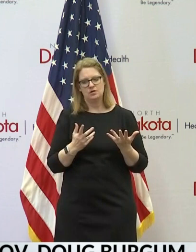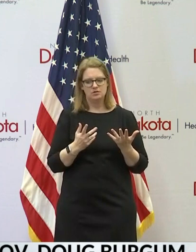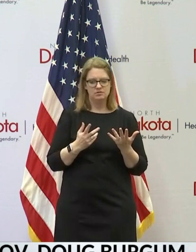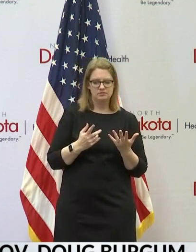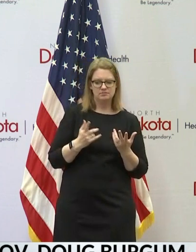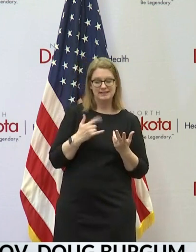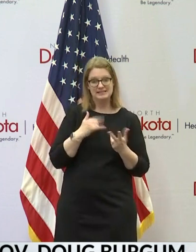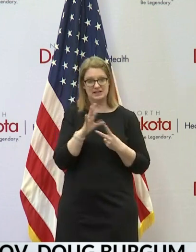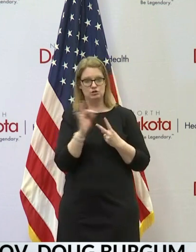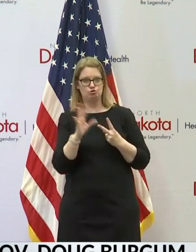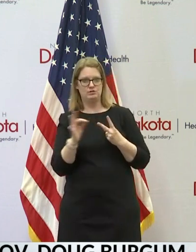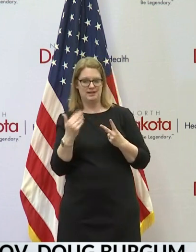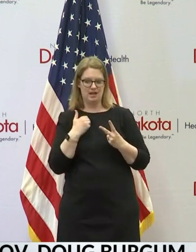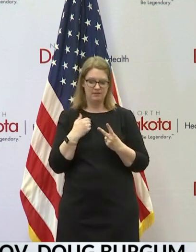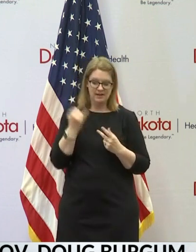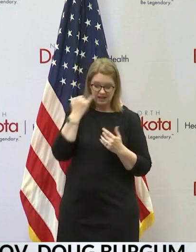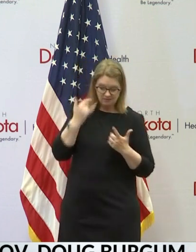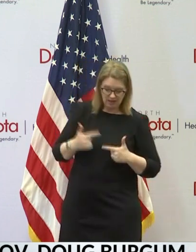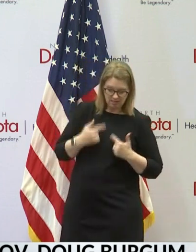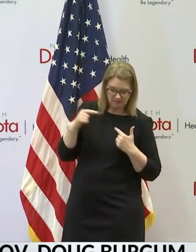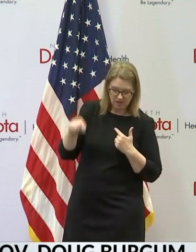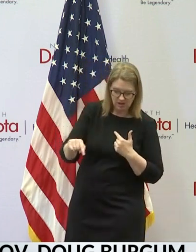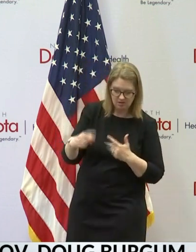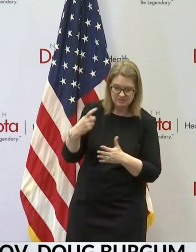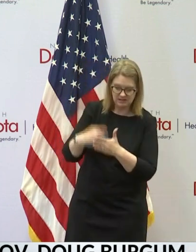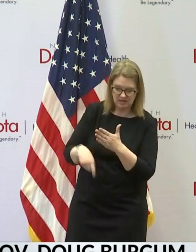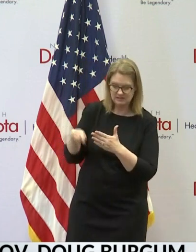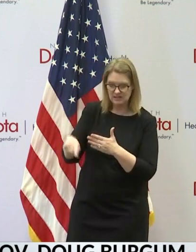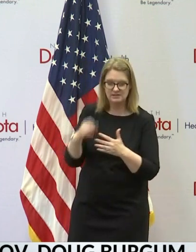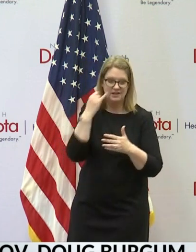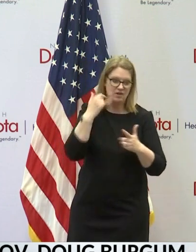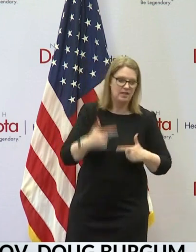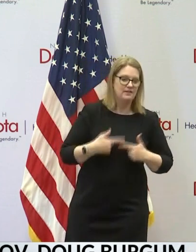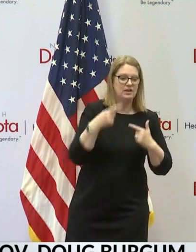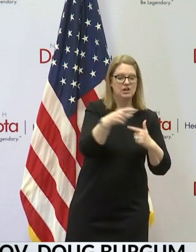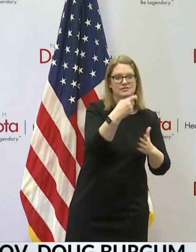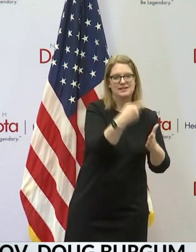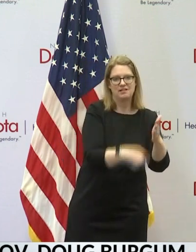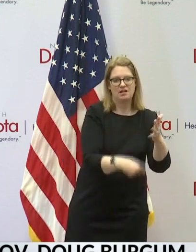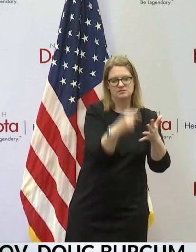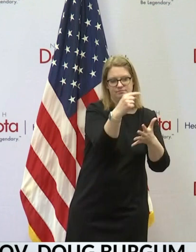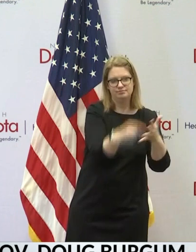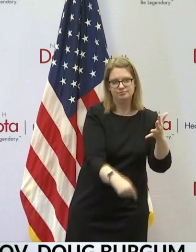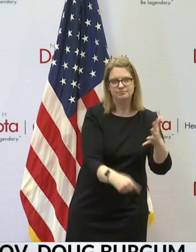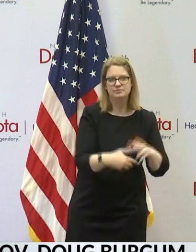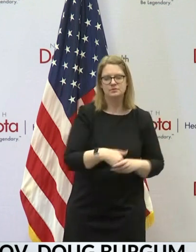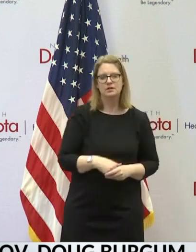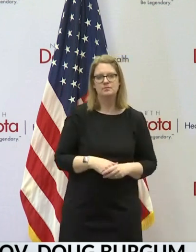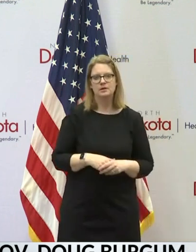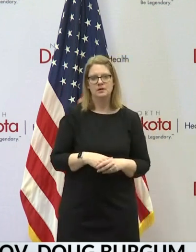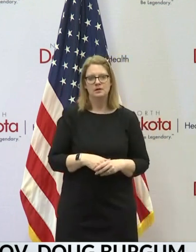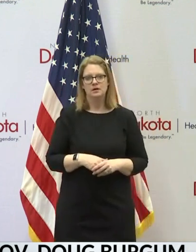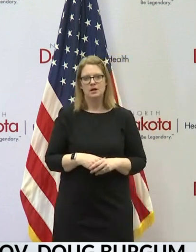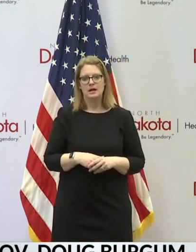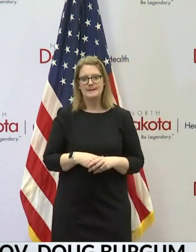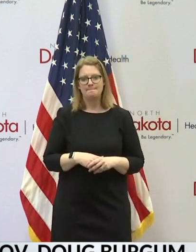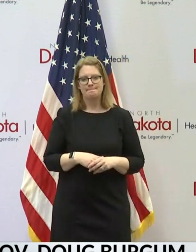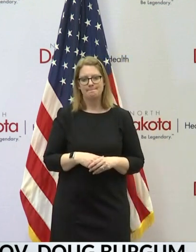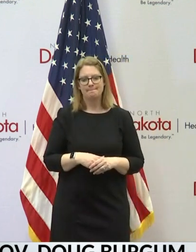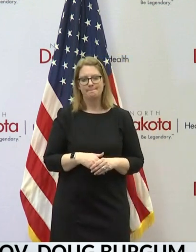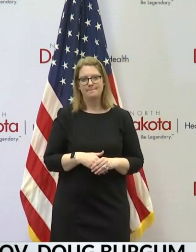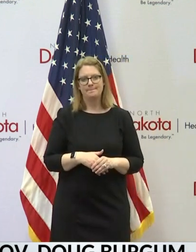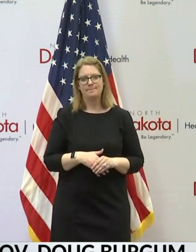what choices they want to make. But I think in terms of the density, of course, you can practice